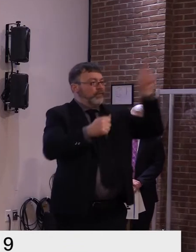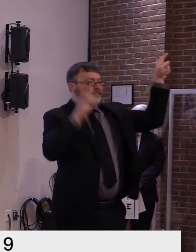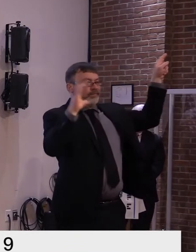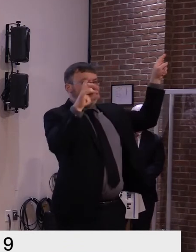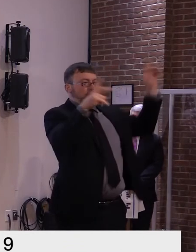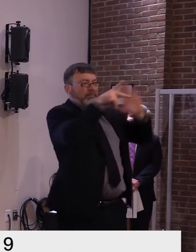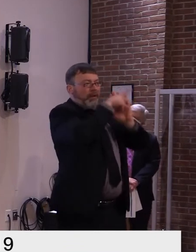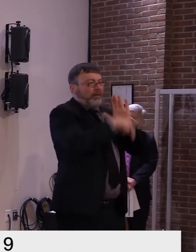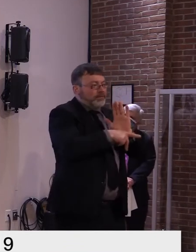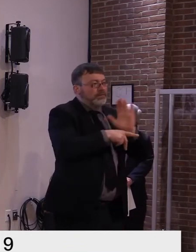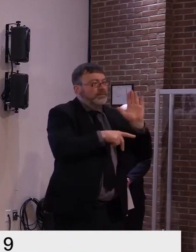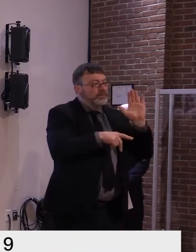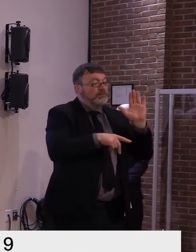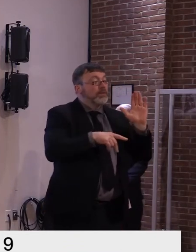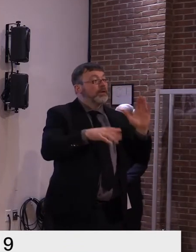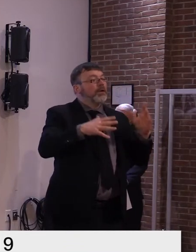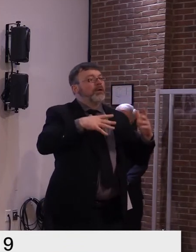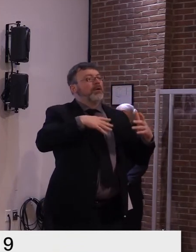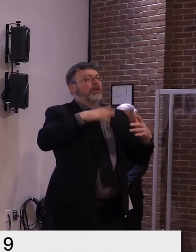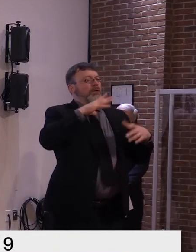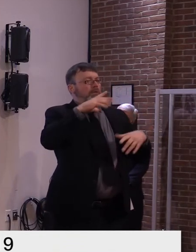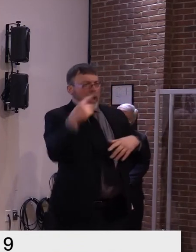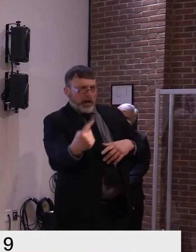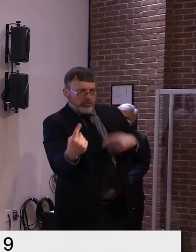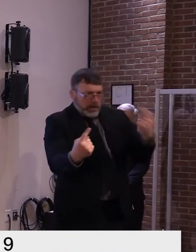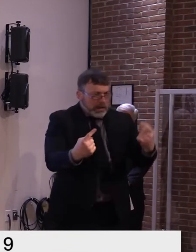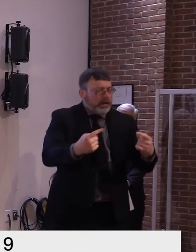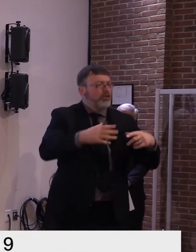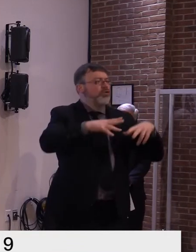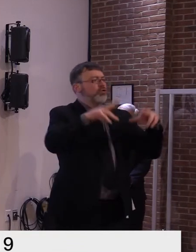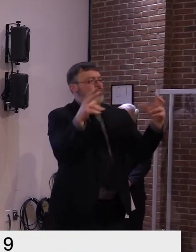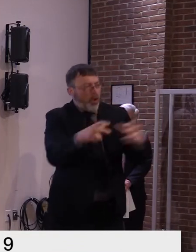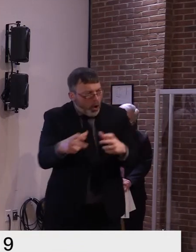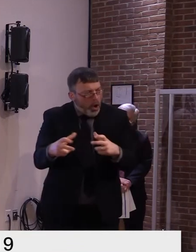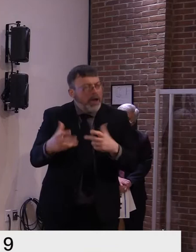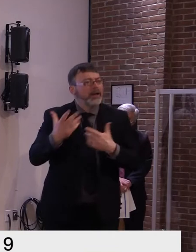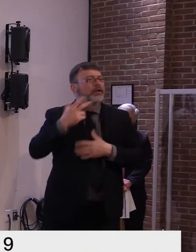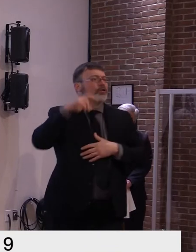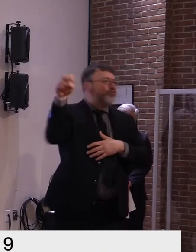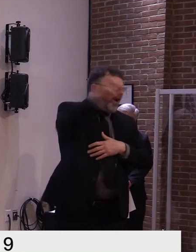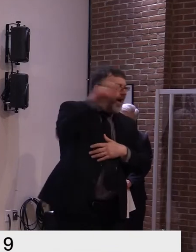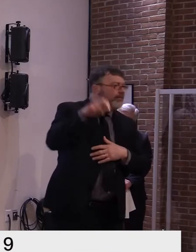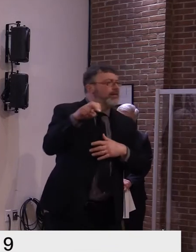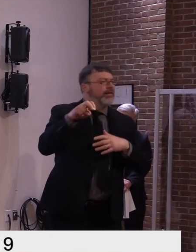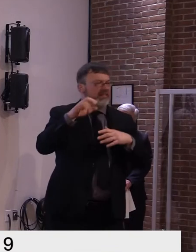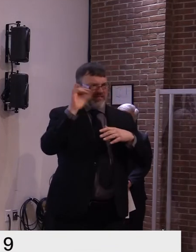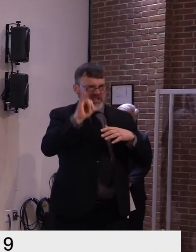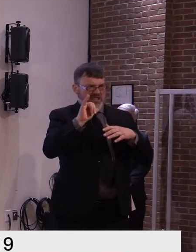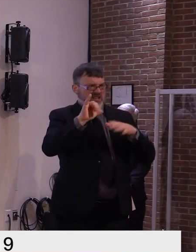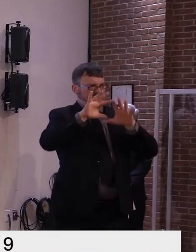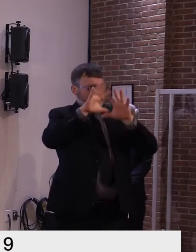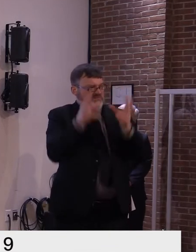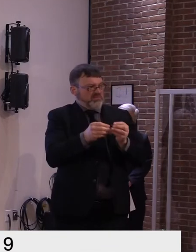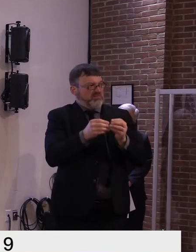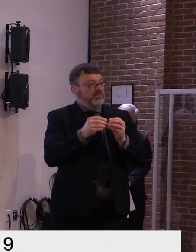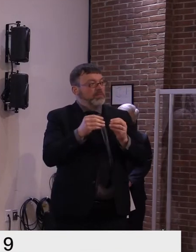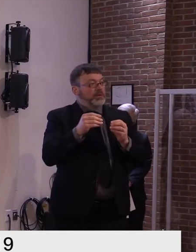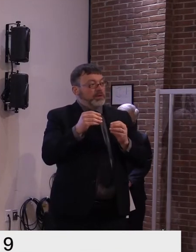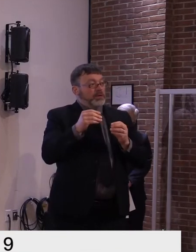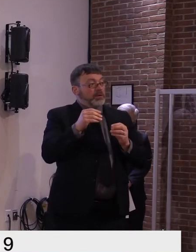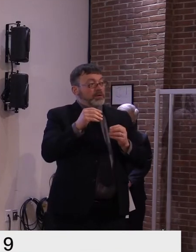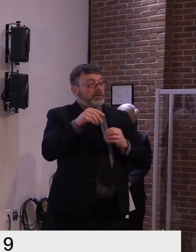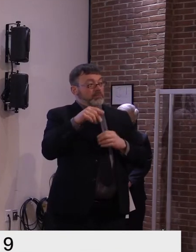recent travel or exposure to a COVID-19 positive patient to end their quarantine on or after day